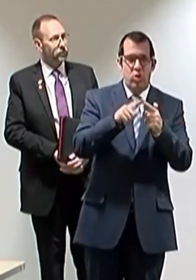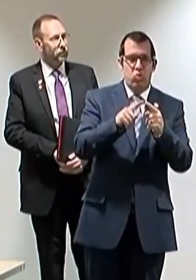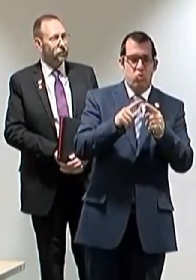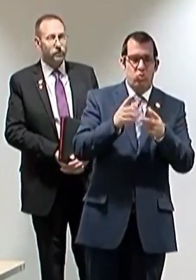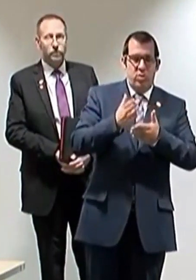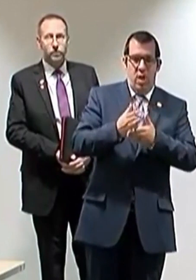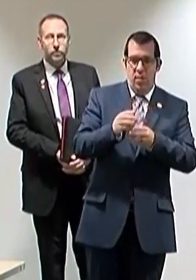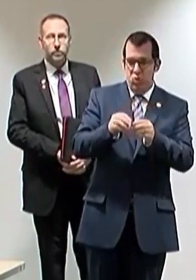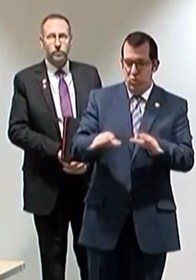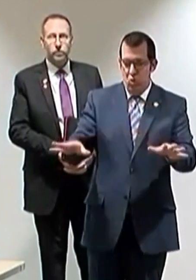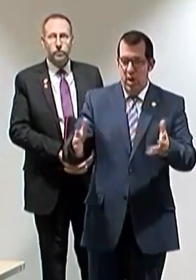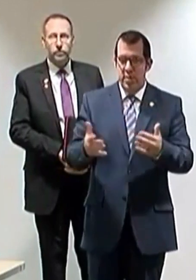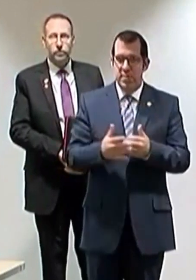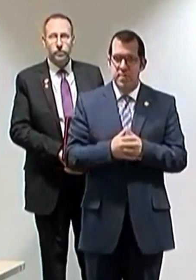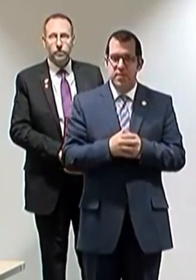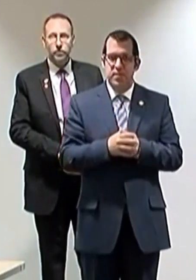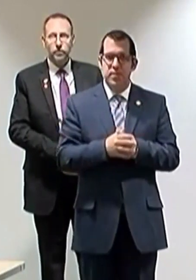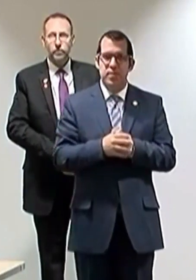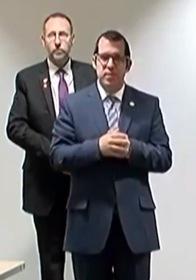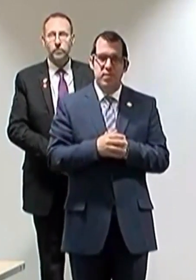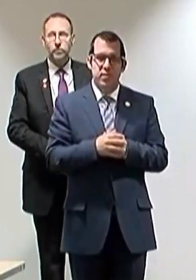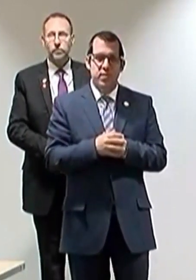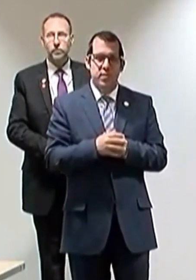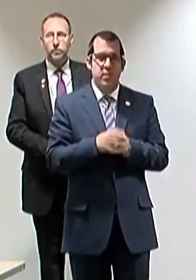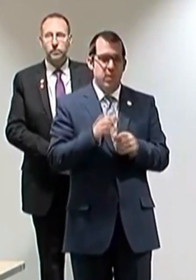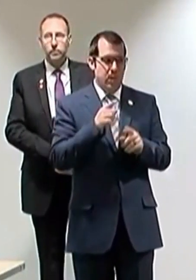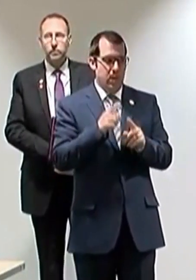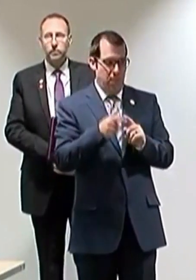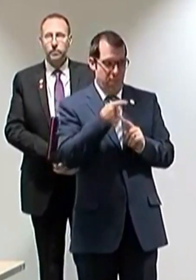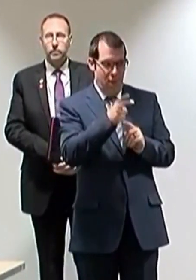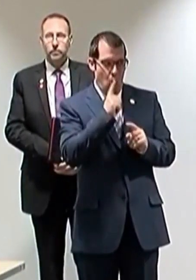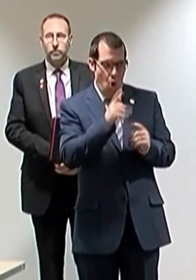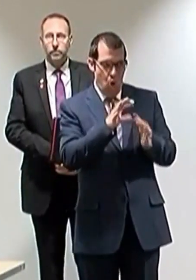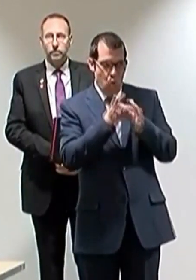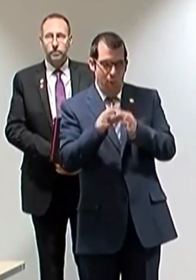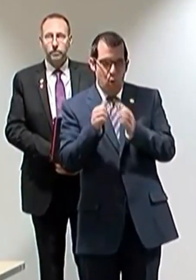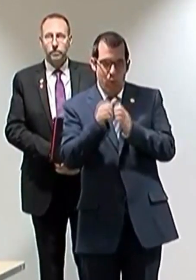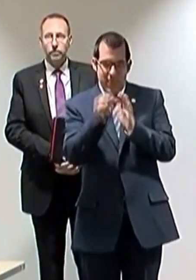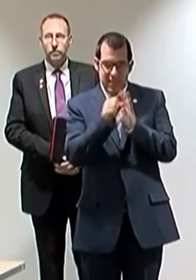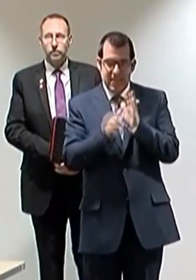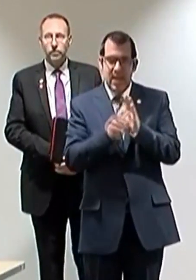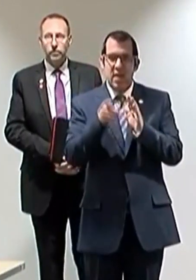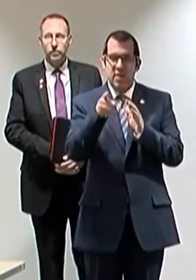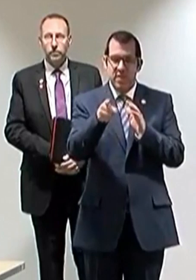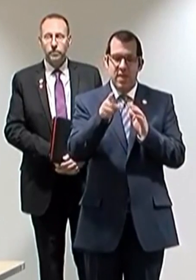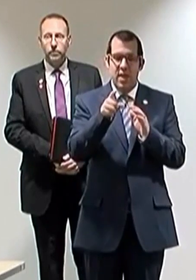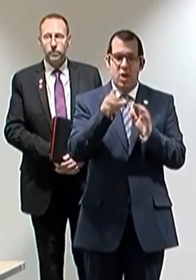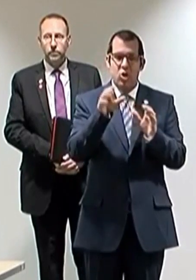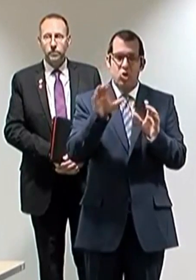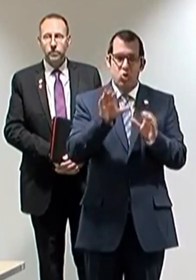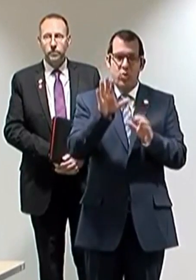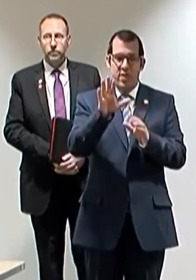chains. But they are cooperating with the state, right? I mean, when they do contact